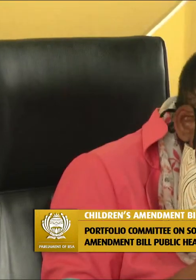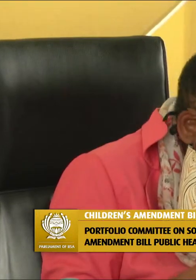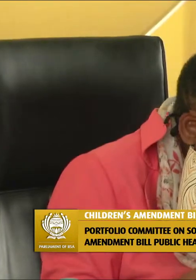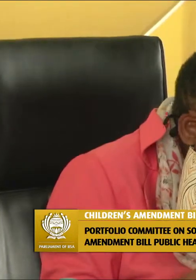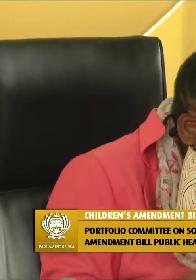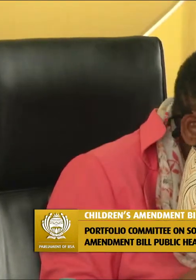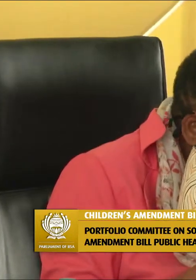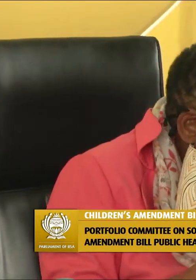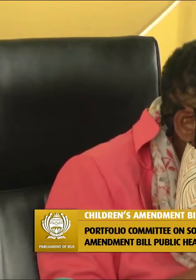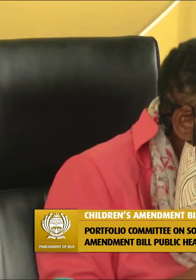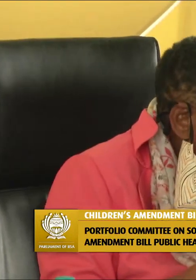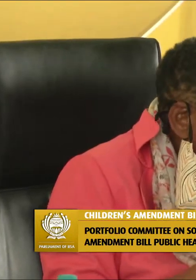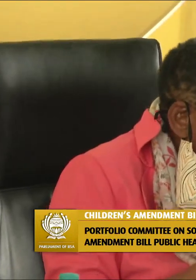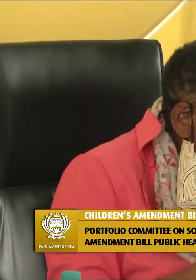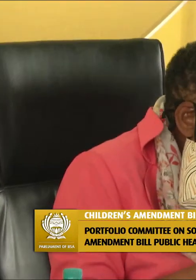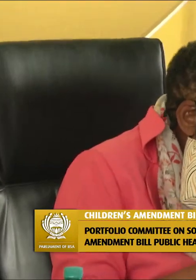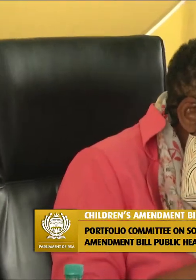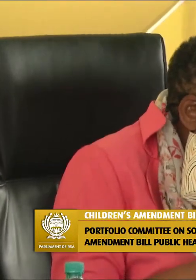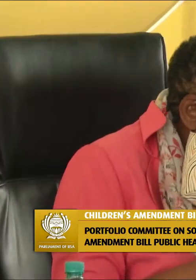Ngibabonge nabo baba labo